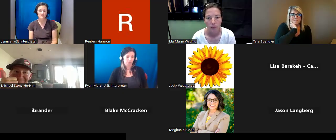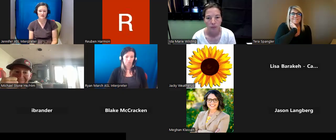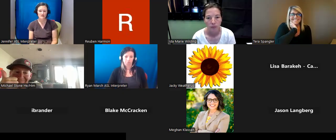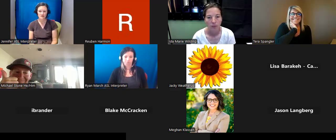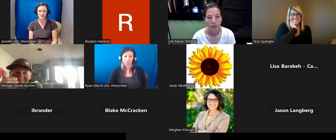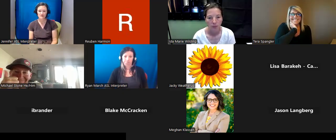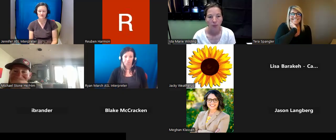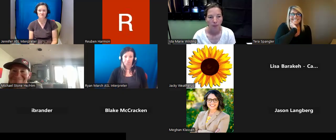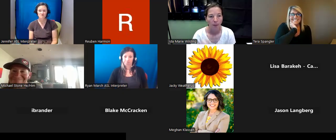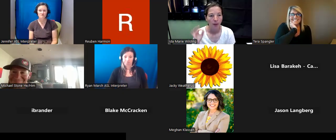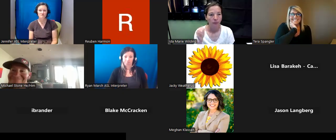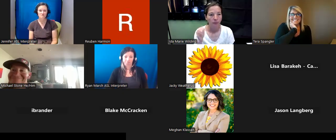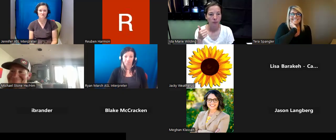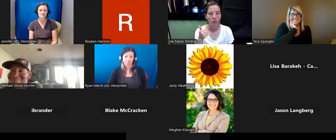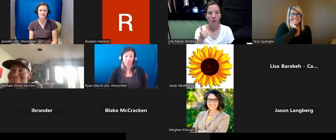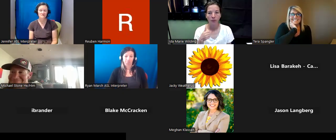well. Good.